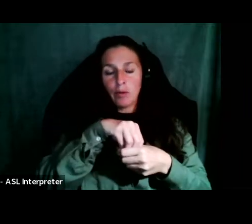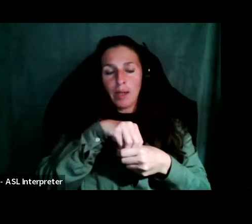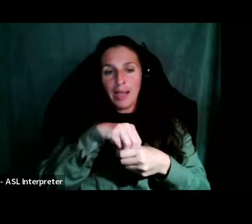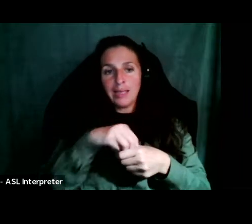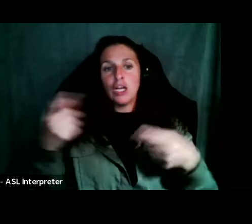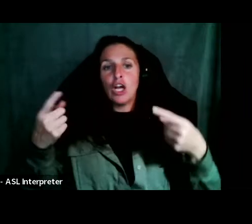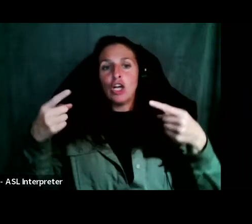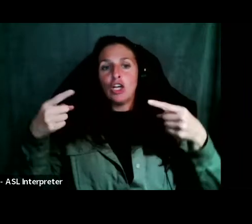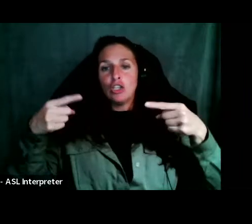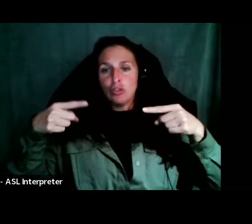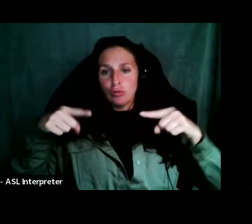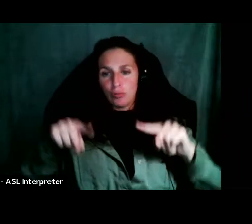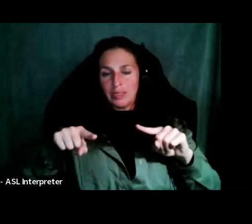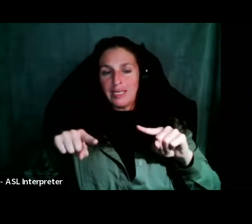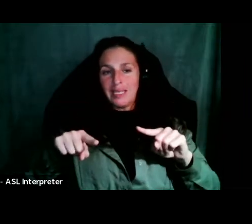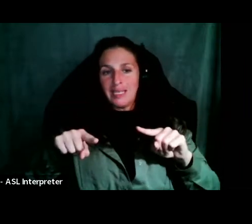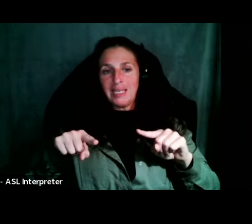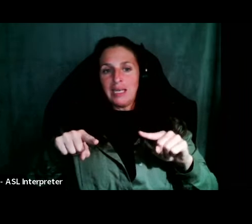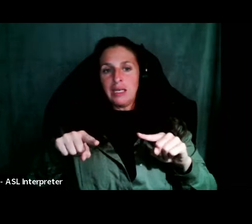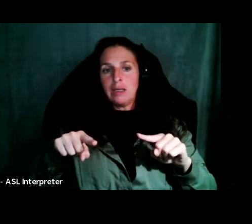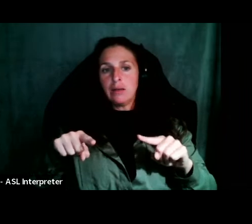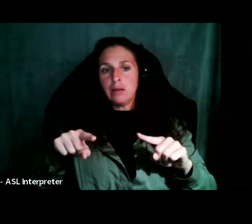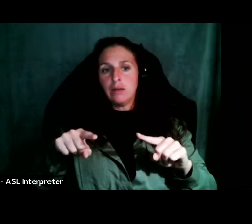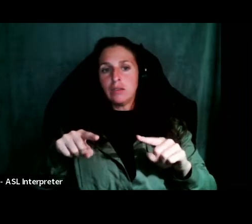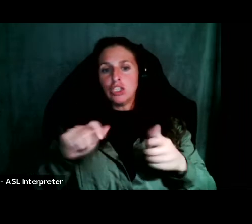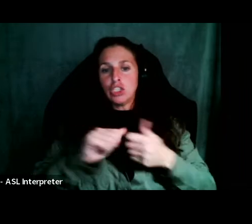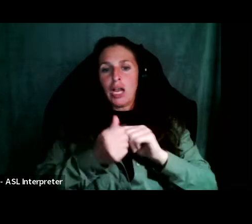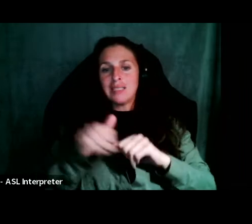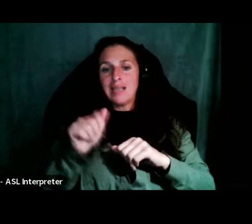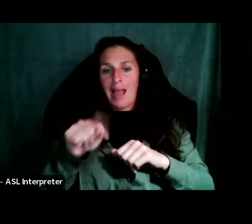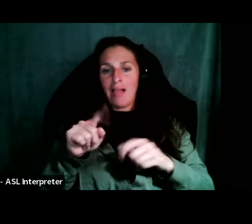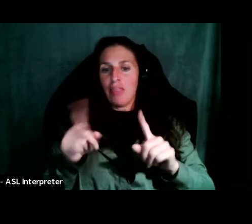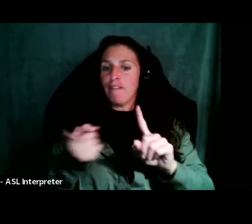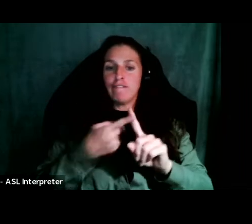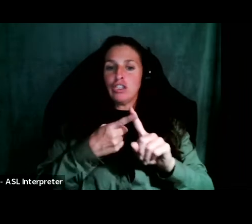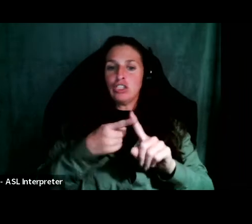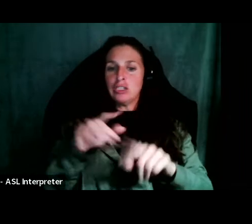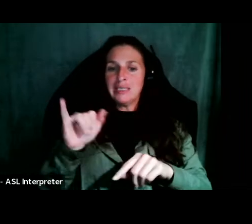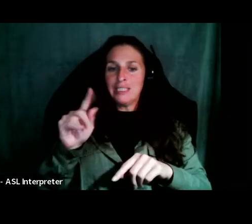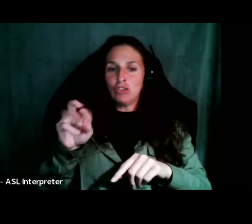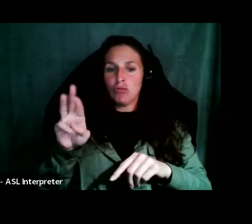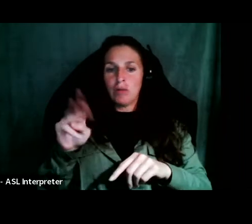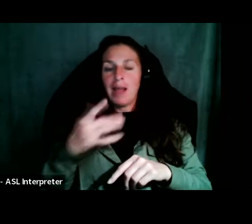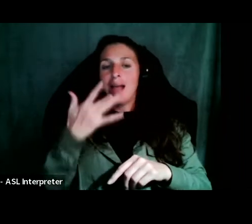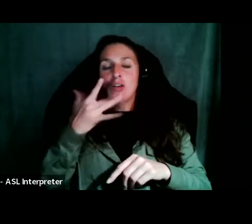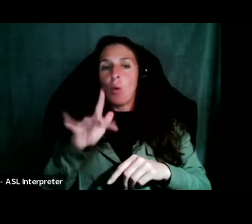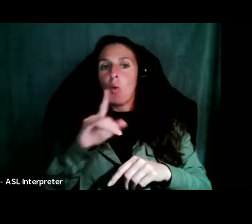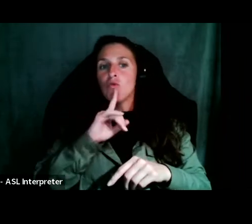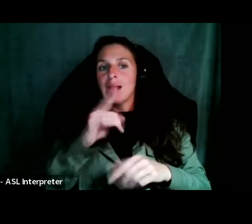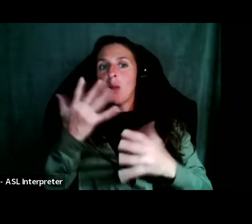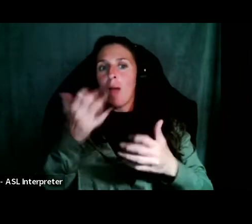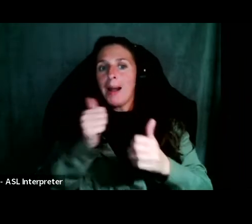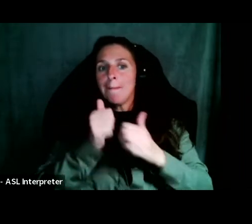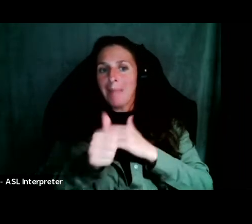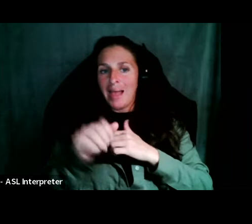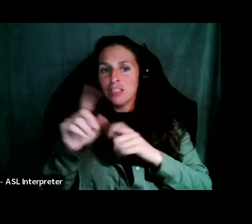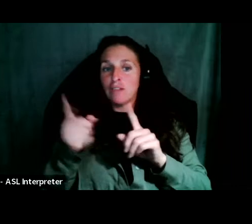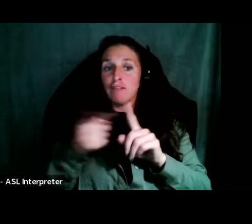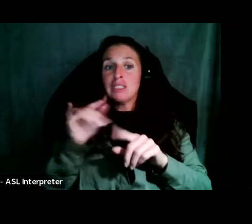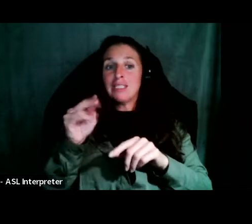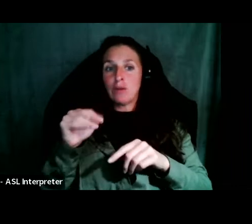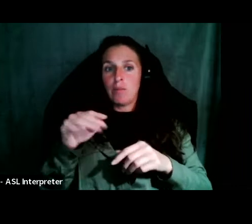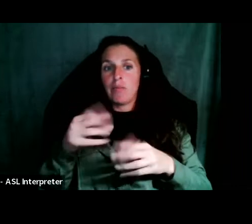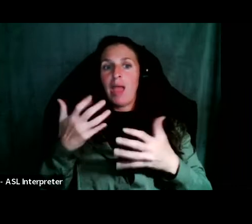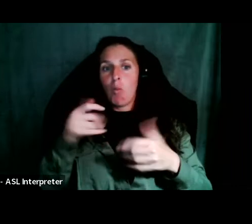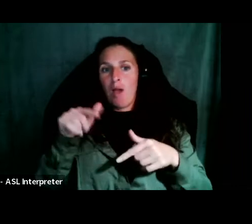upon changes at the first interim. I don't really want to go past first interim, because as we I want these